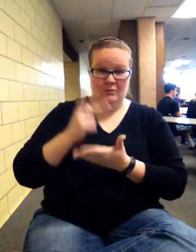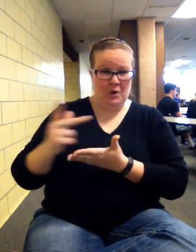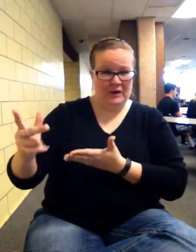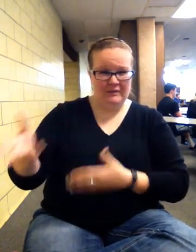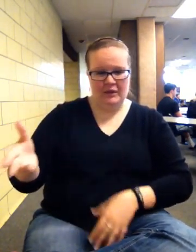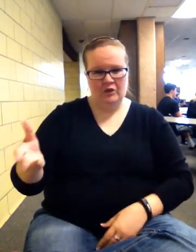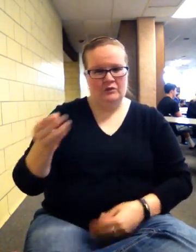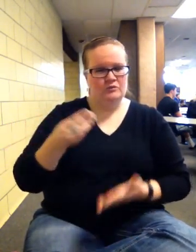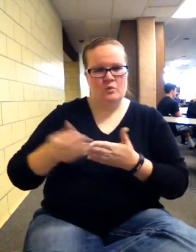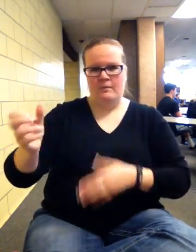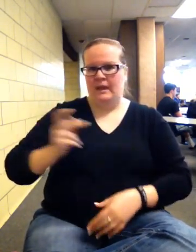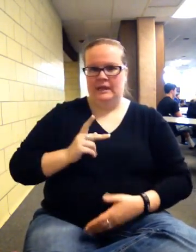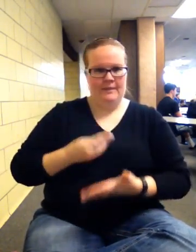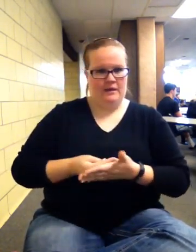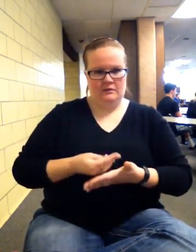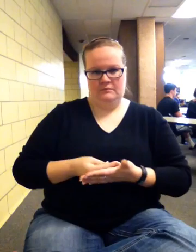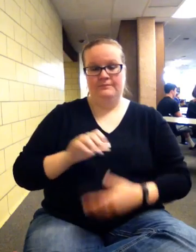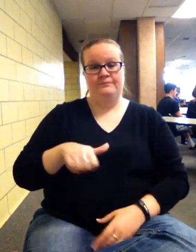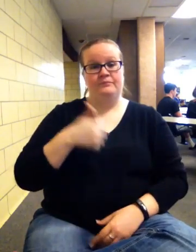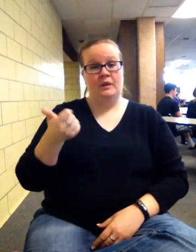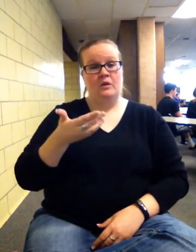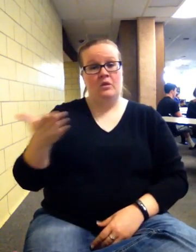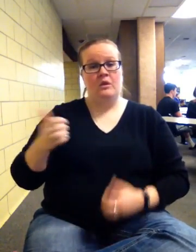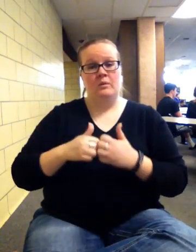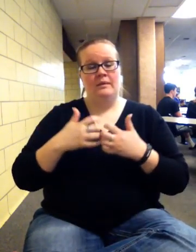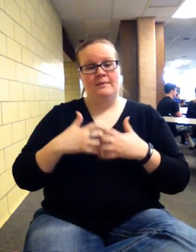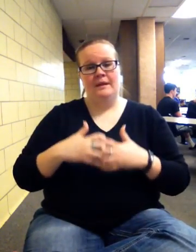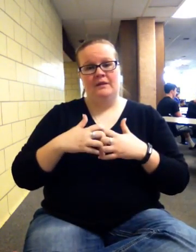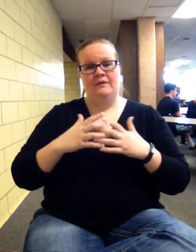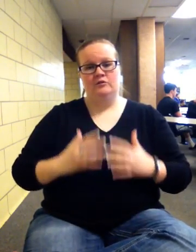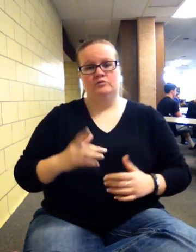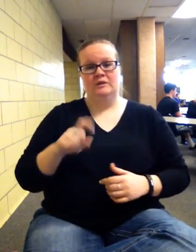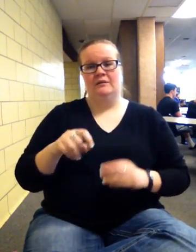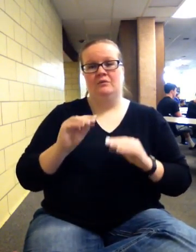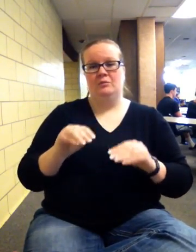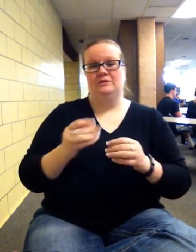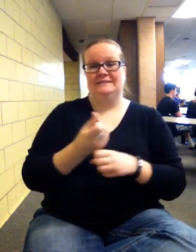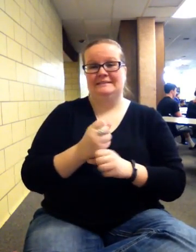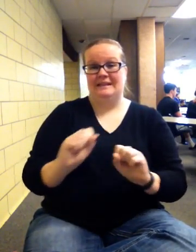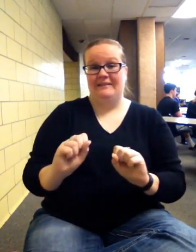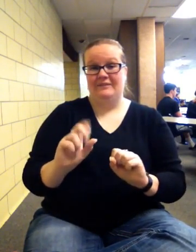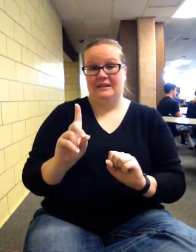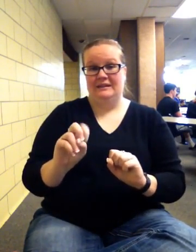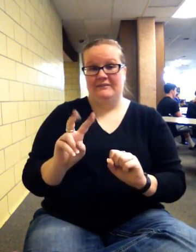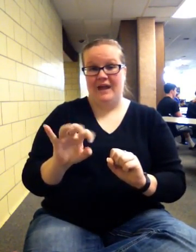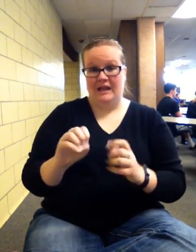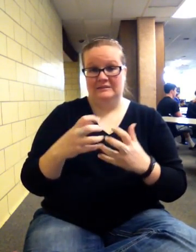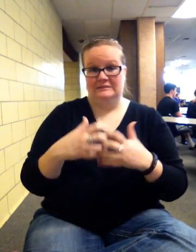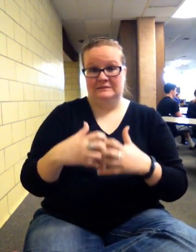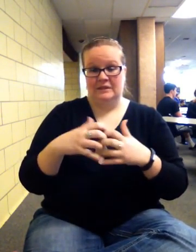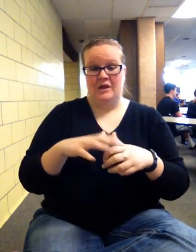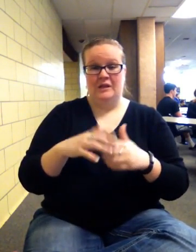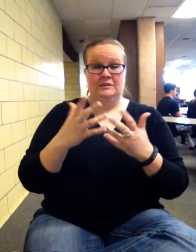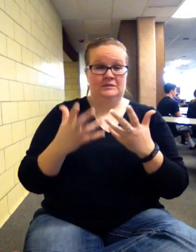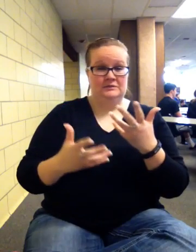Another thing in manufacturing that was happening was there were times that we had to put safety devices on some of our machines. After we got them started or maybe even